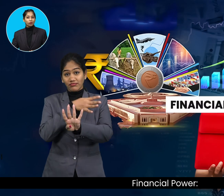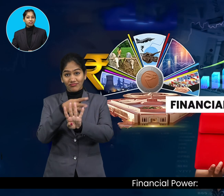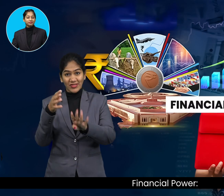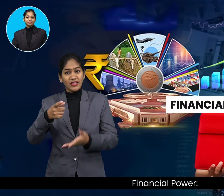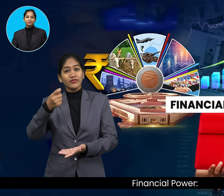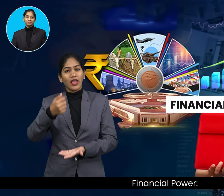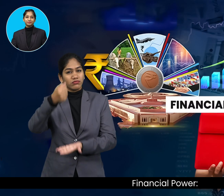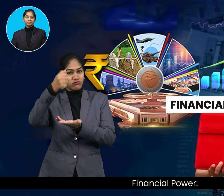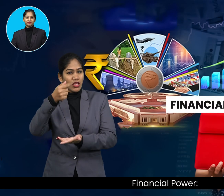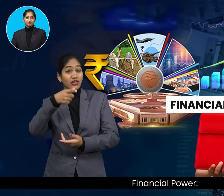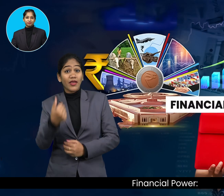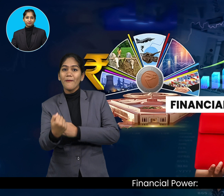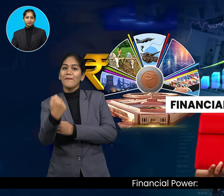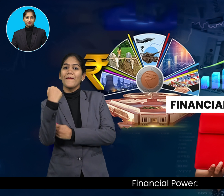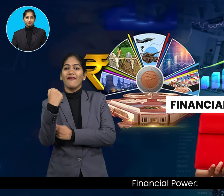Financial power.